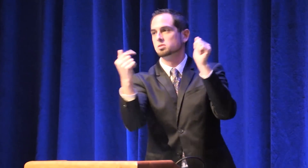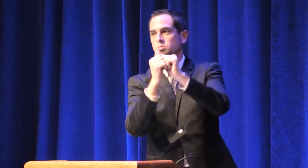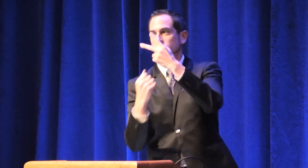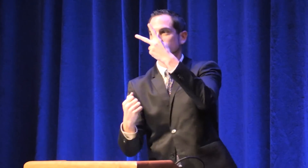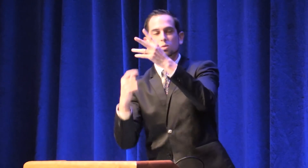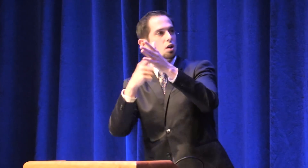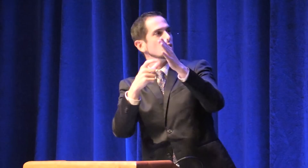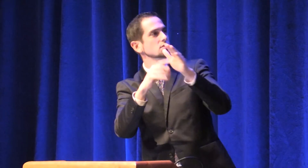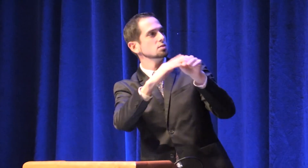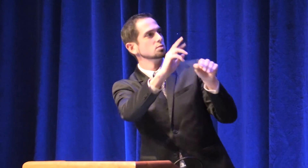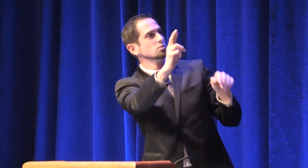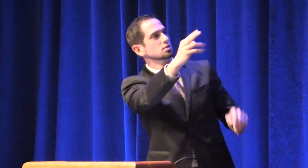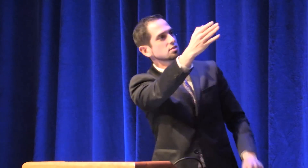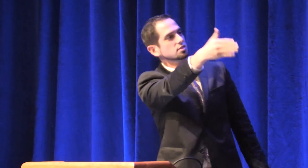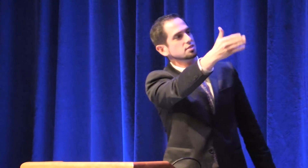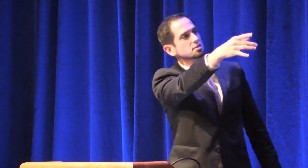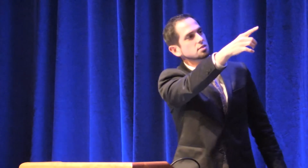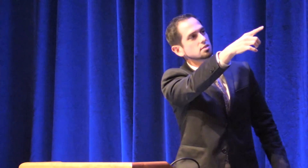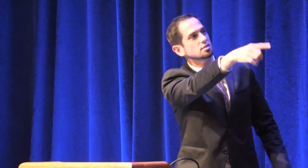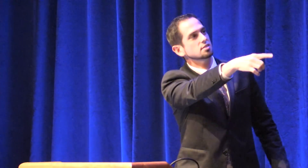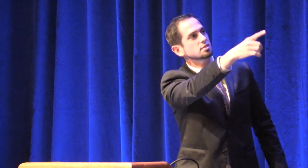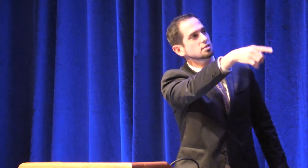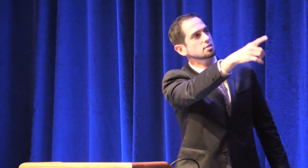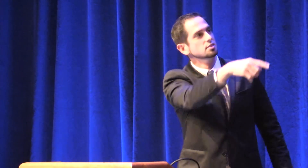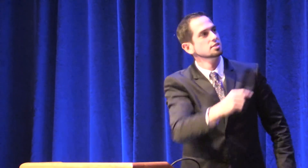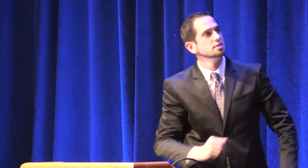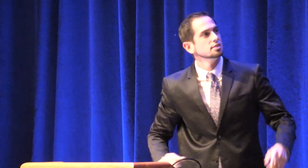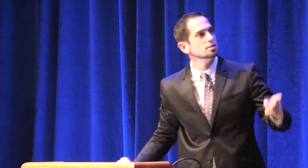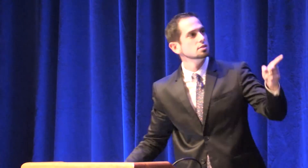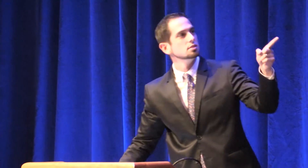of how hearing society views deaf individuals.